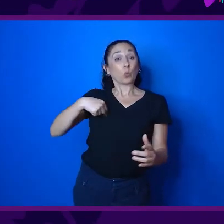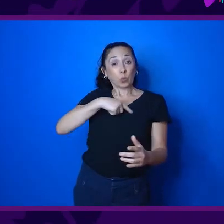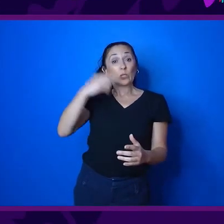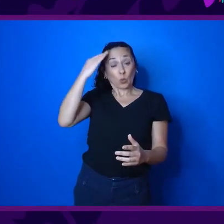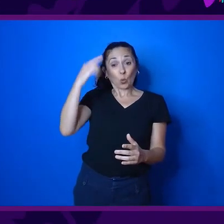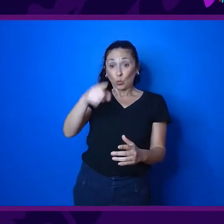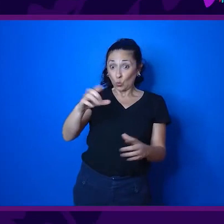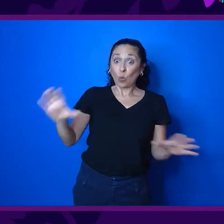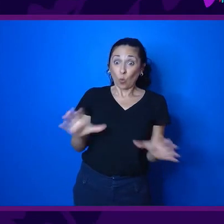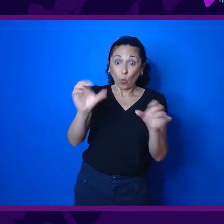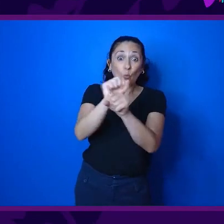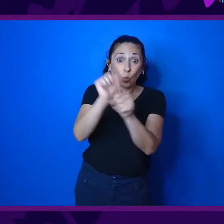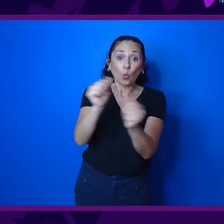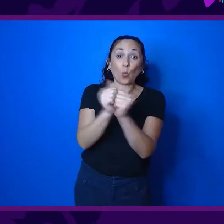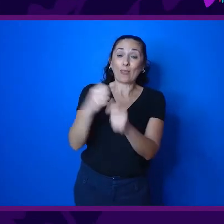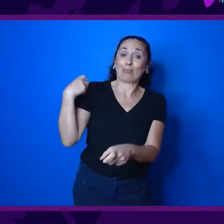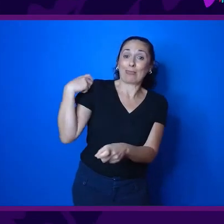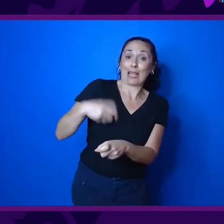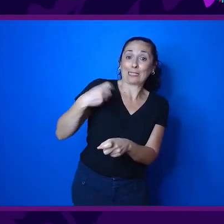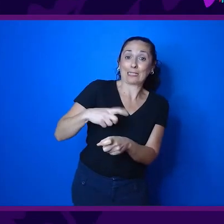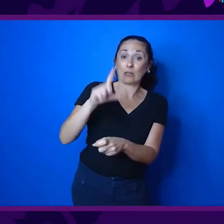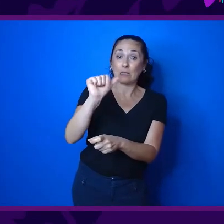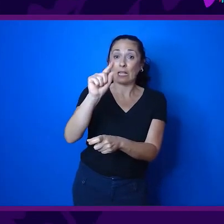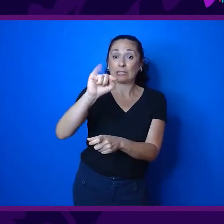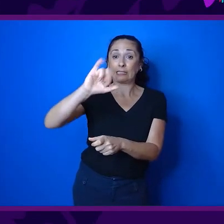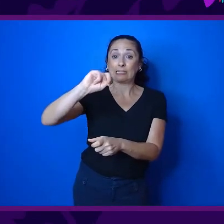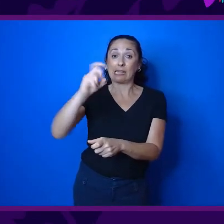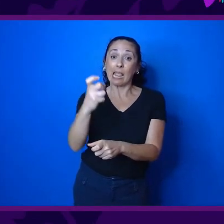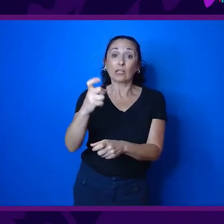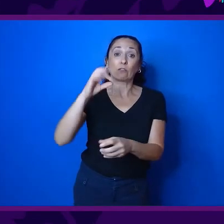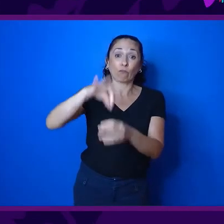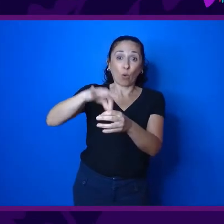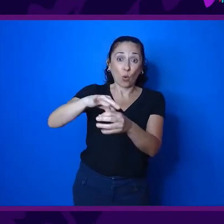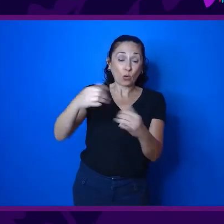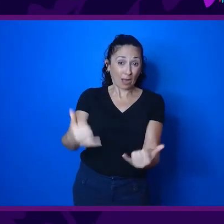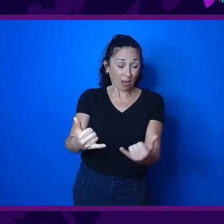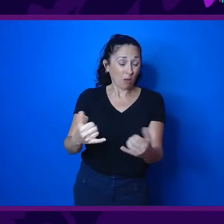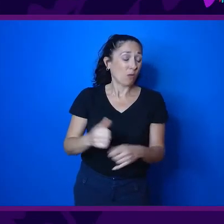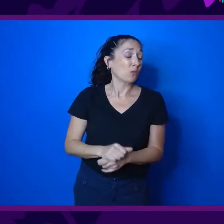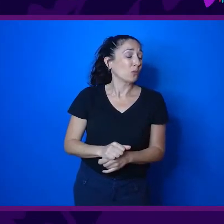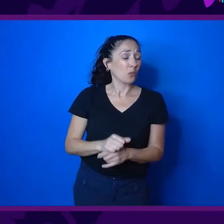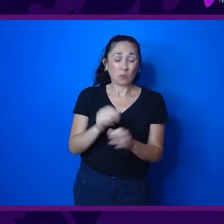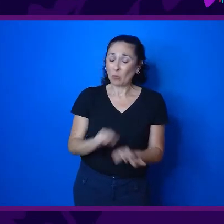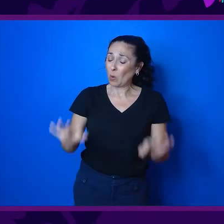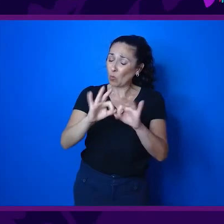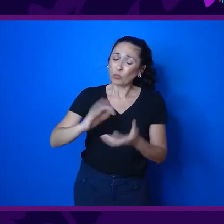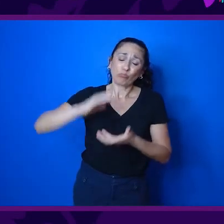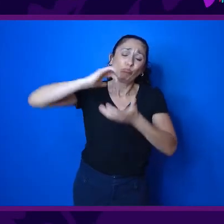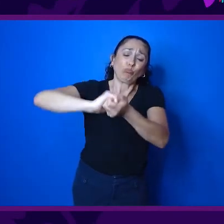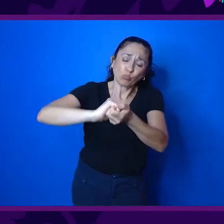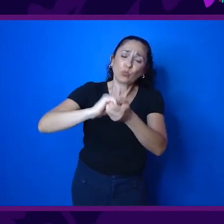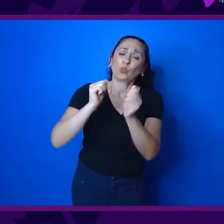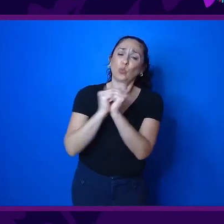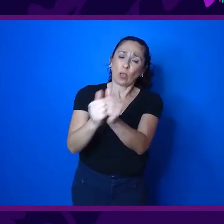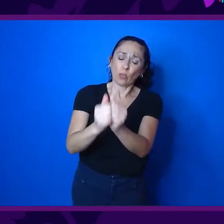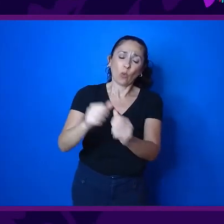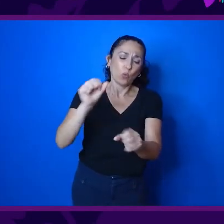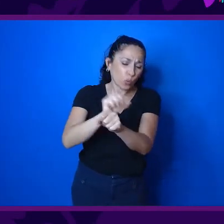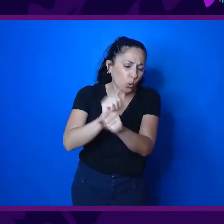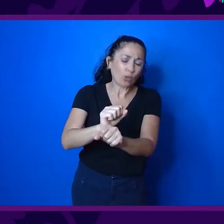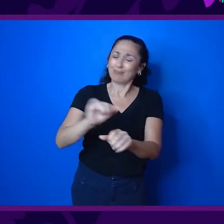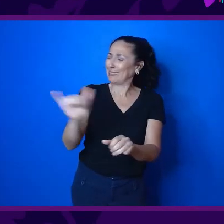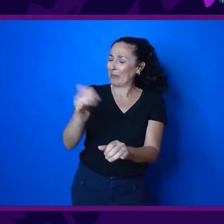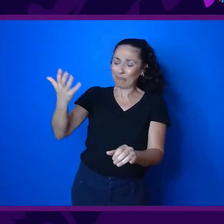make this happen. And so I know we're going to join forces as we have in the past, and we're going to go forward to make sure we get every